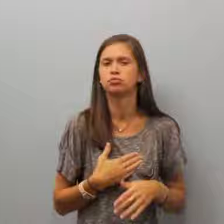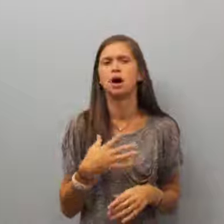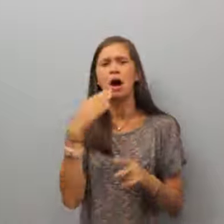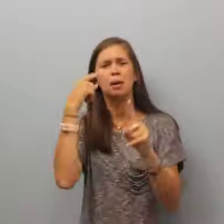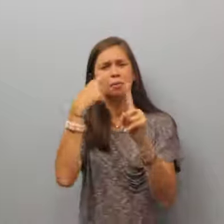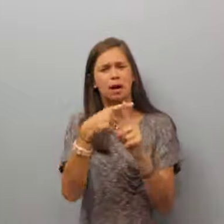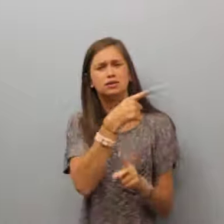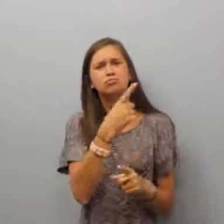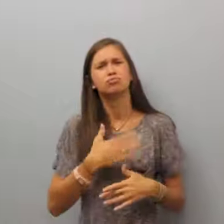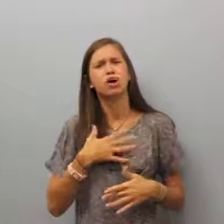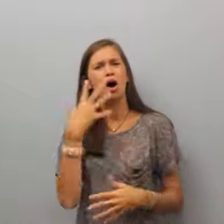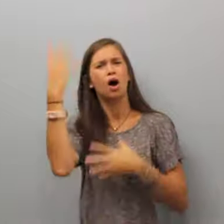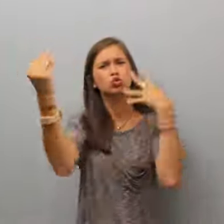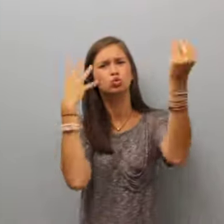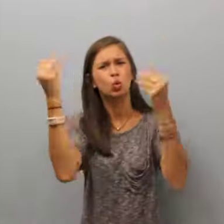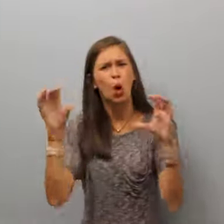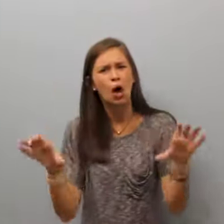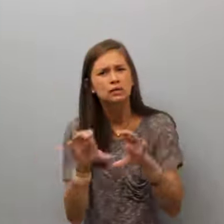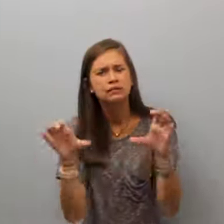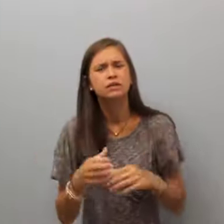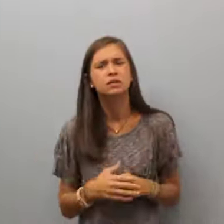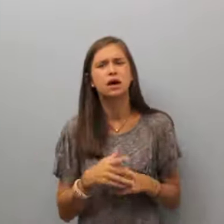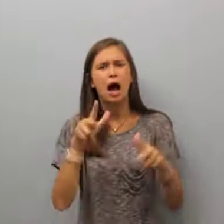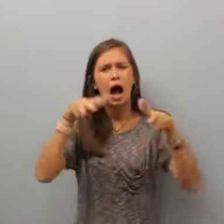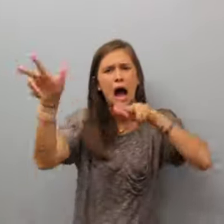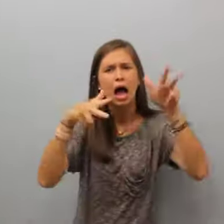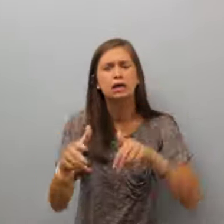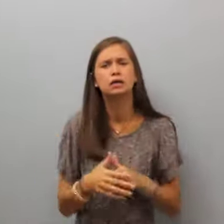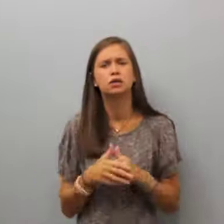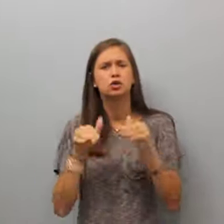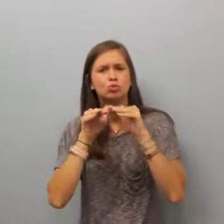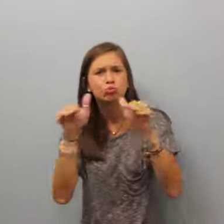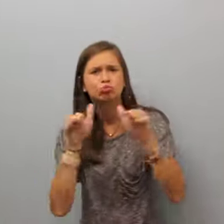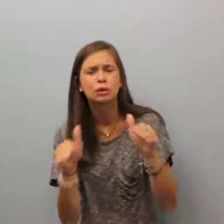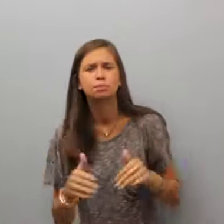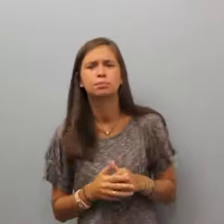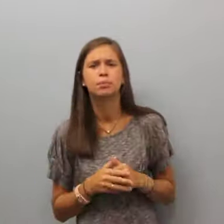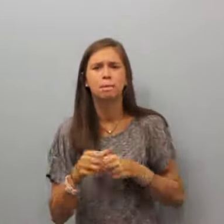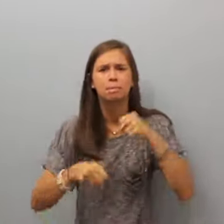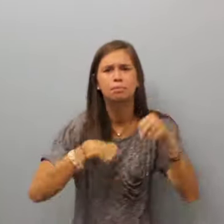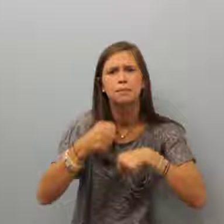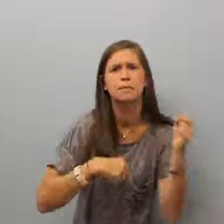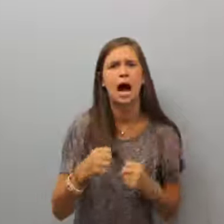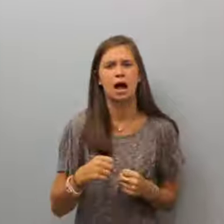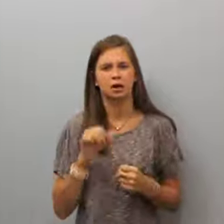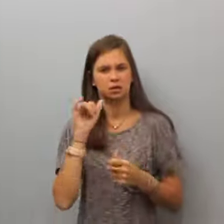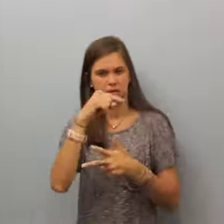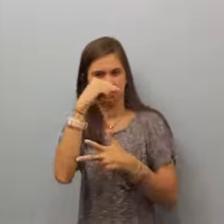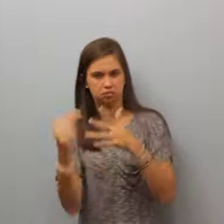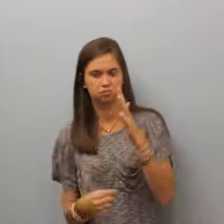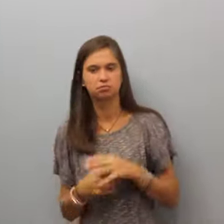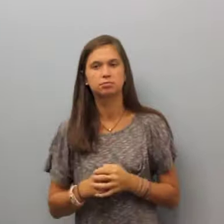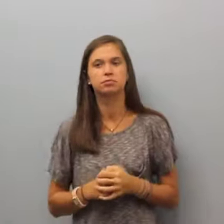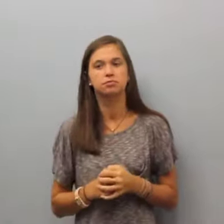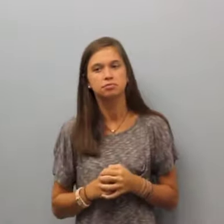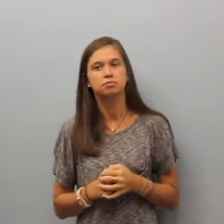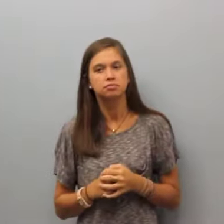else to do and to hang out with friends. She loves doing outdoor activities